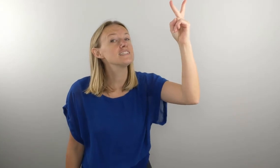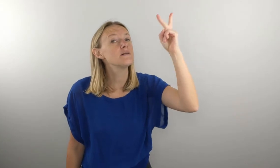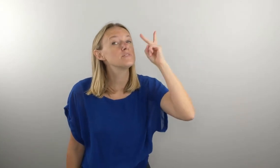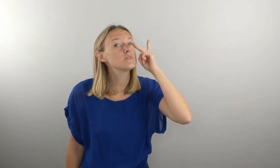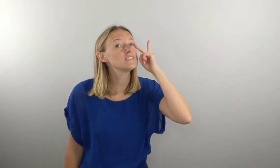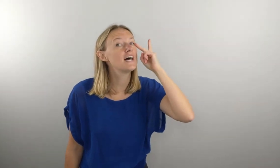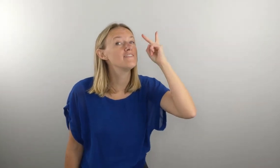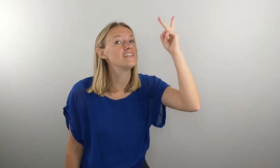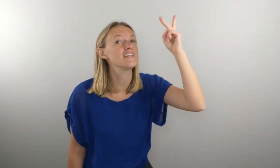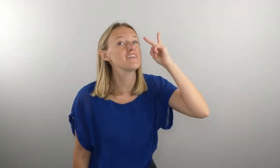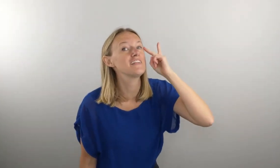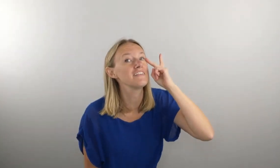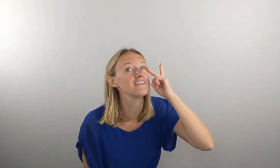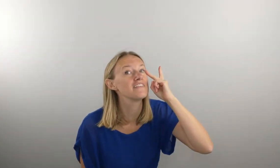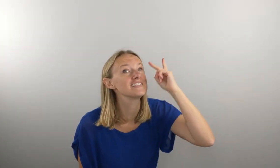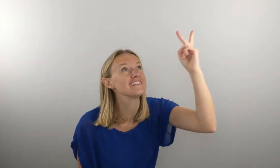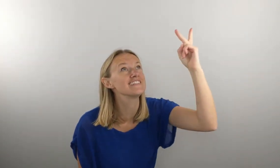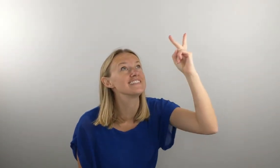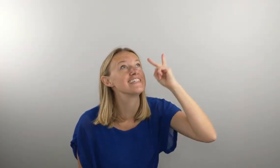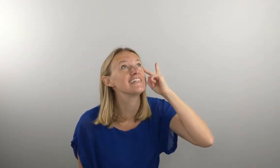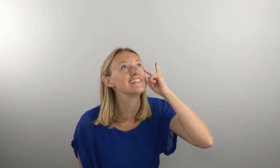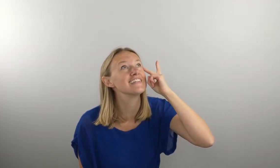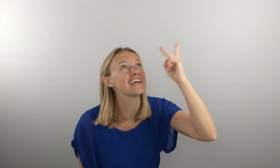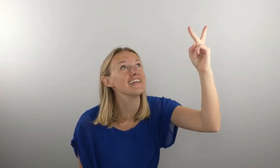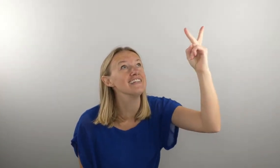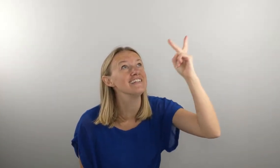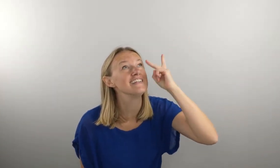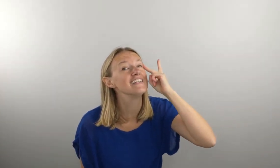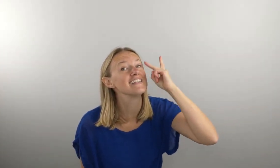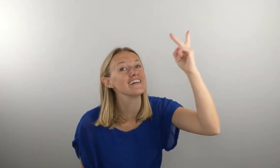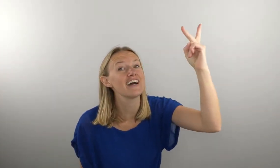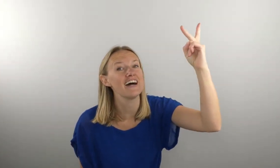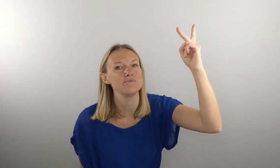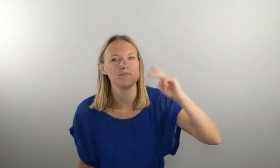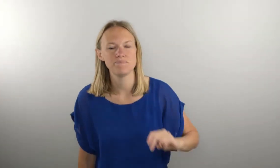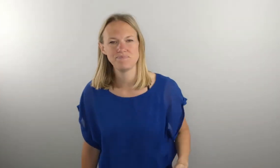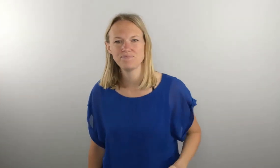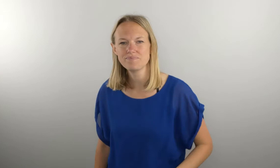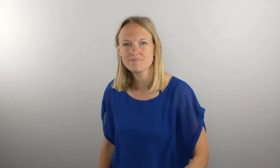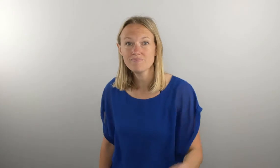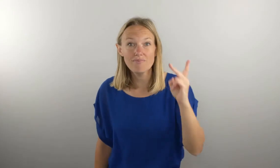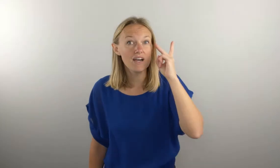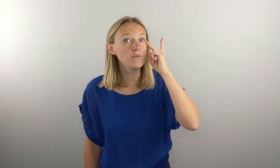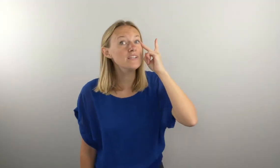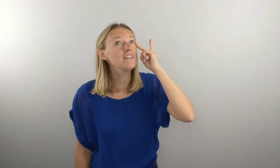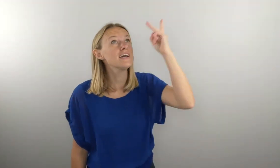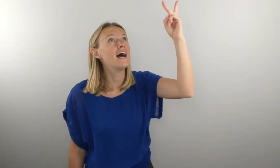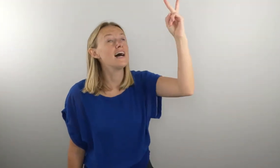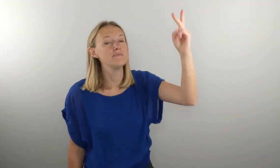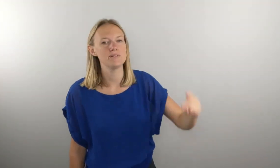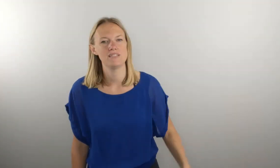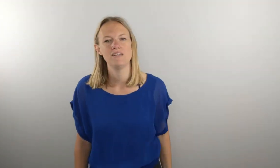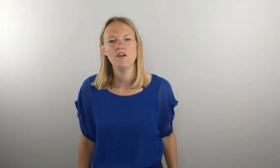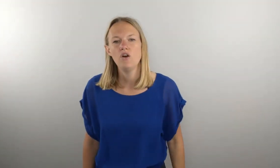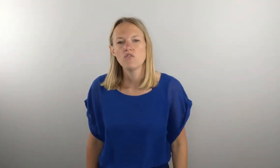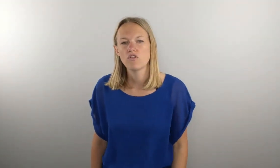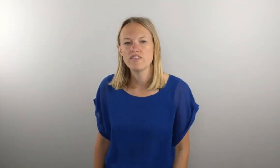up towards heaven. Let me get a little lower so you can see it, okay? Look up. I will look up, for there